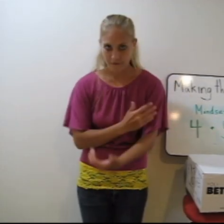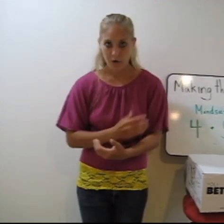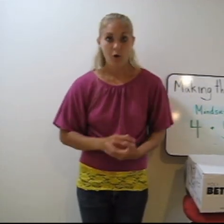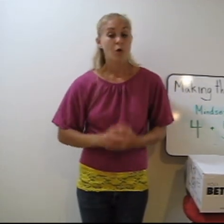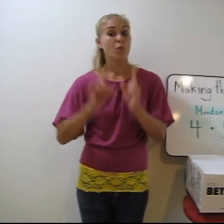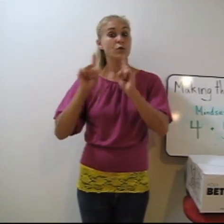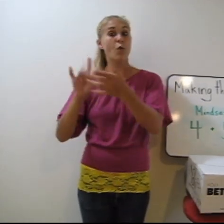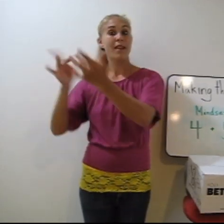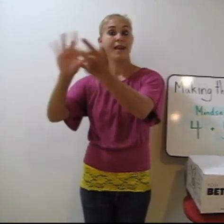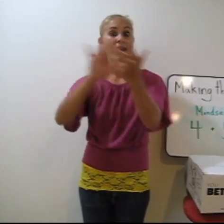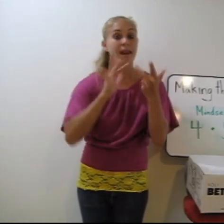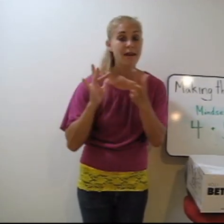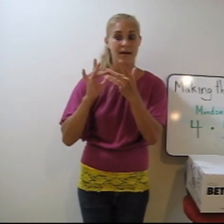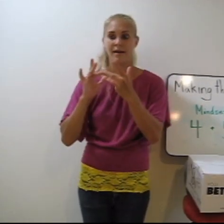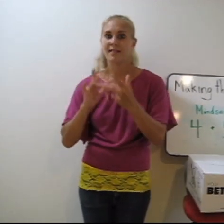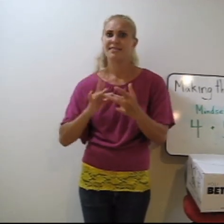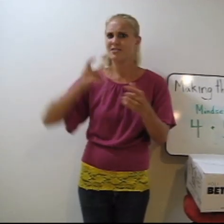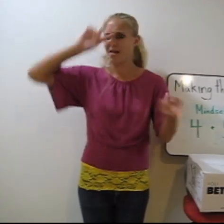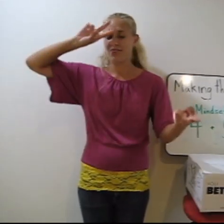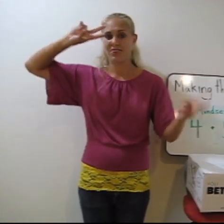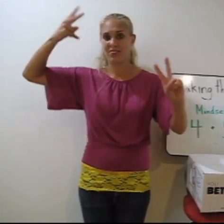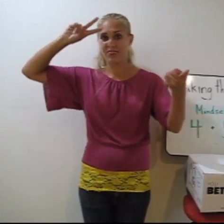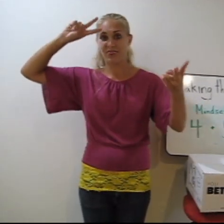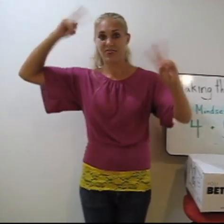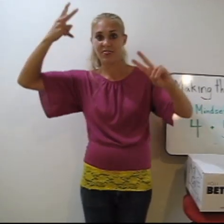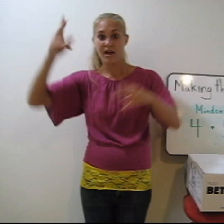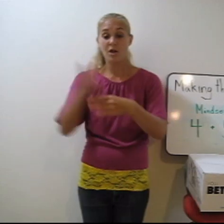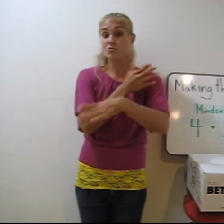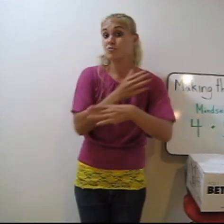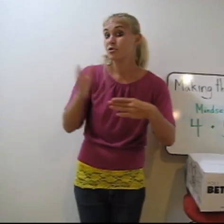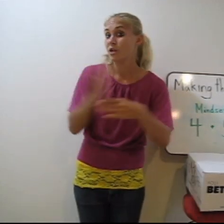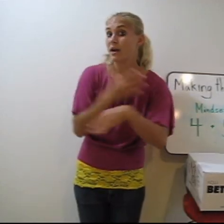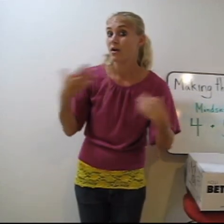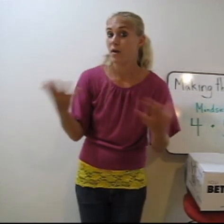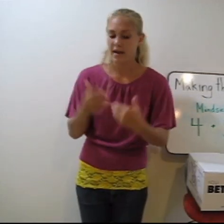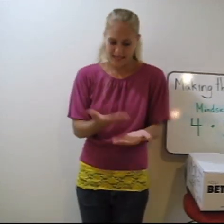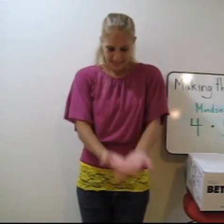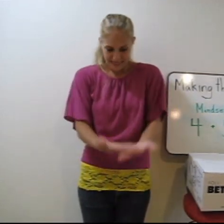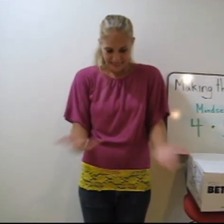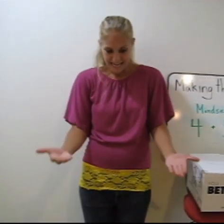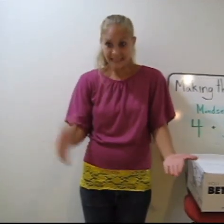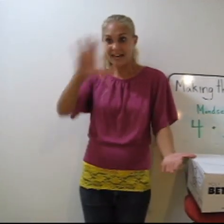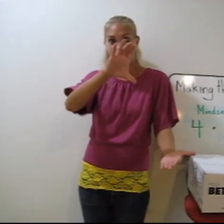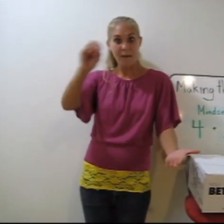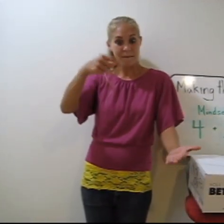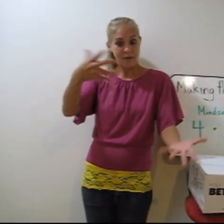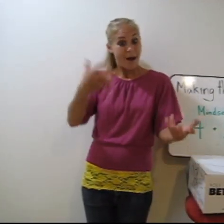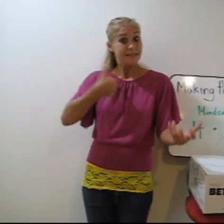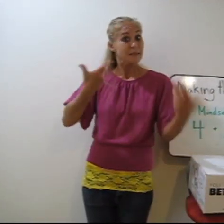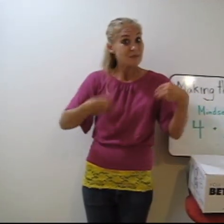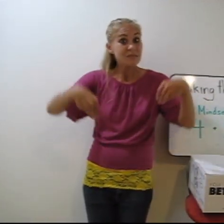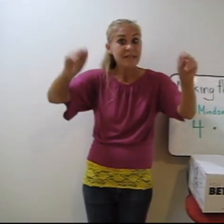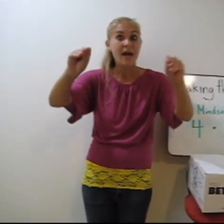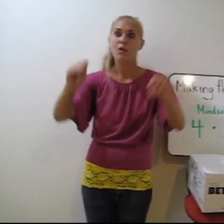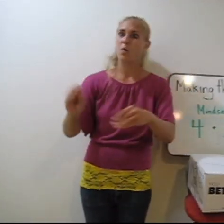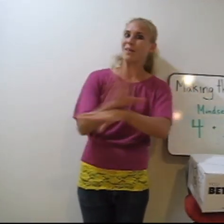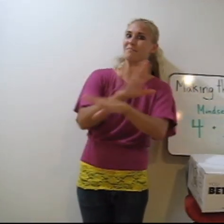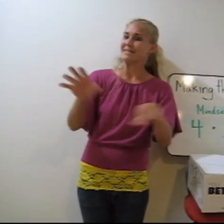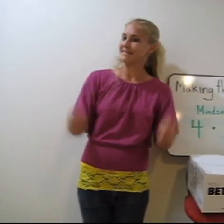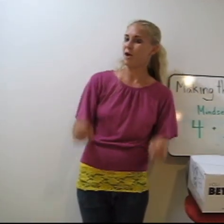is a giant misconception that what you are sharing is the product or service of the company, or the business opportunity, or financial freedom,